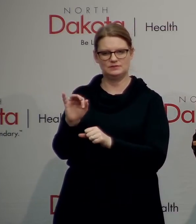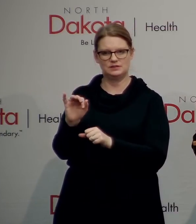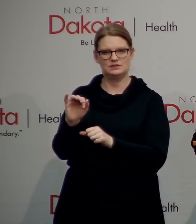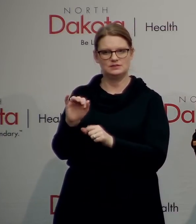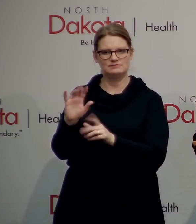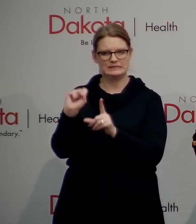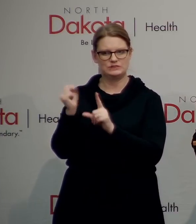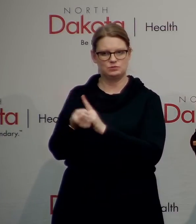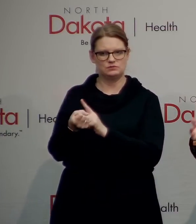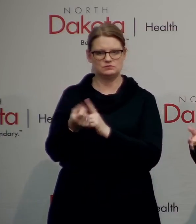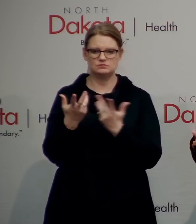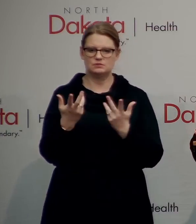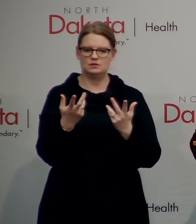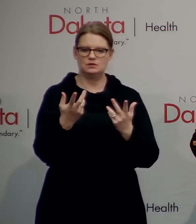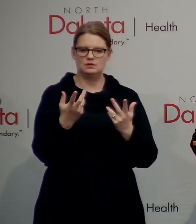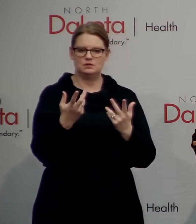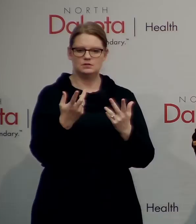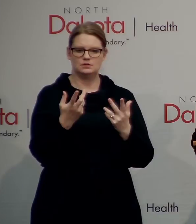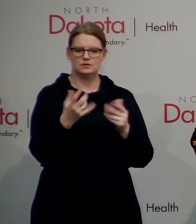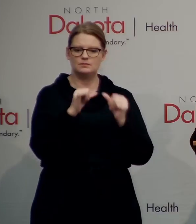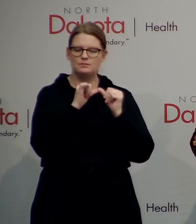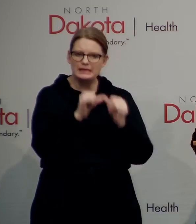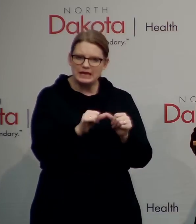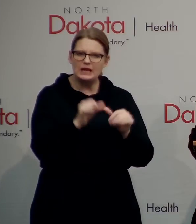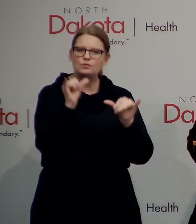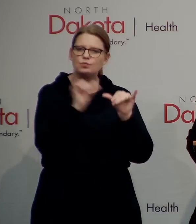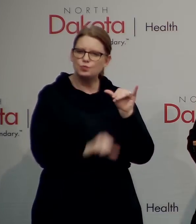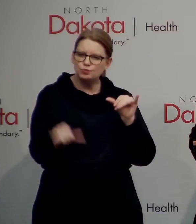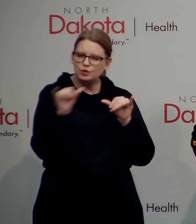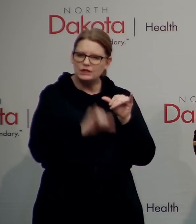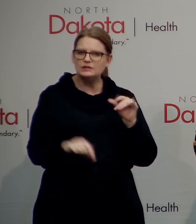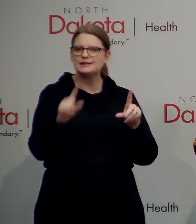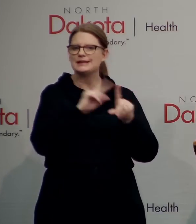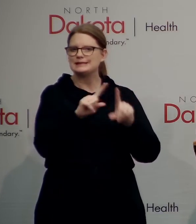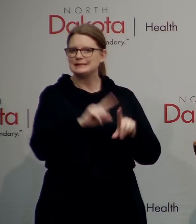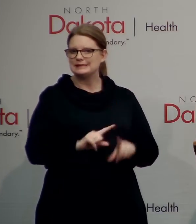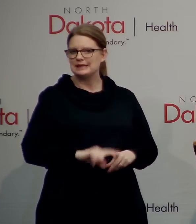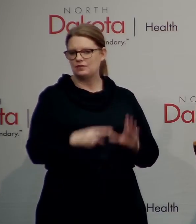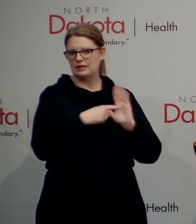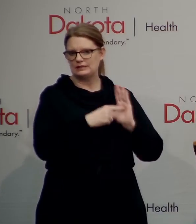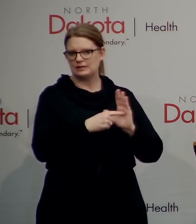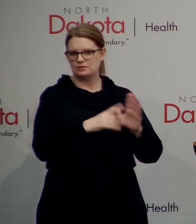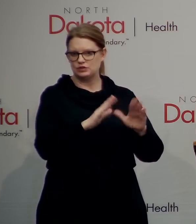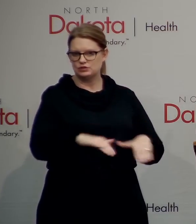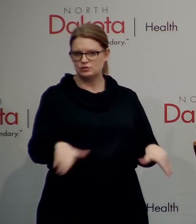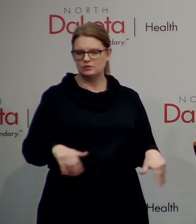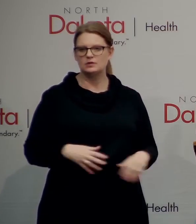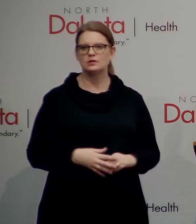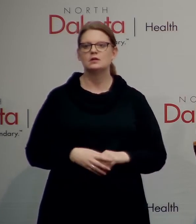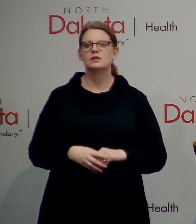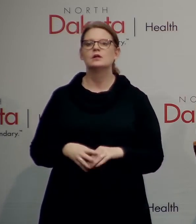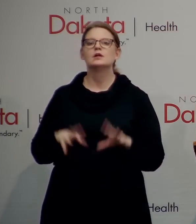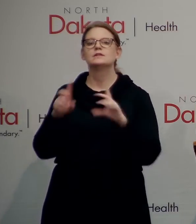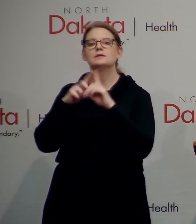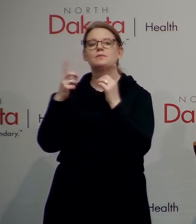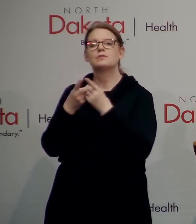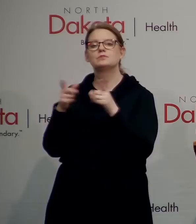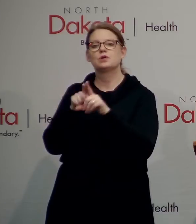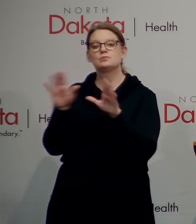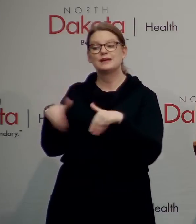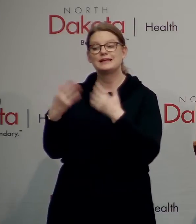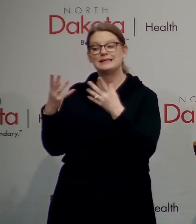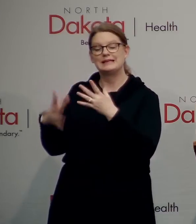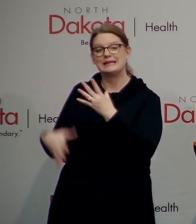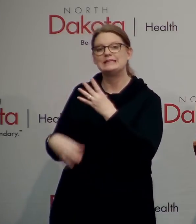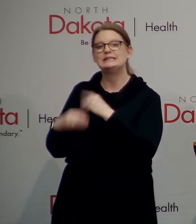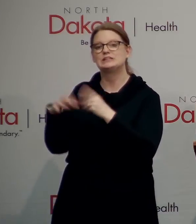we can maintain routines and different examples for our children. The department is also providing additional